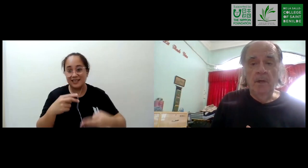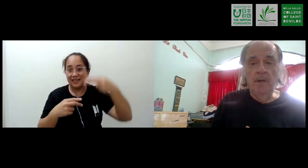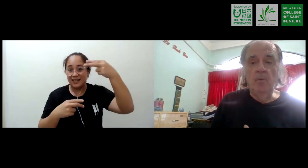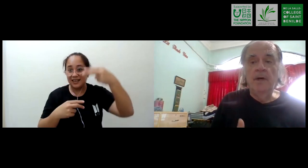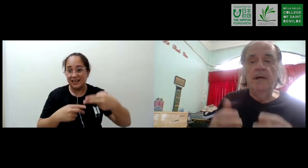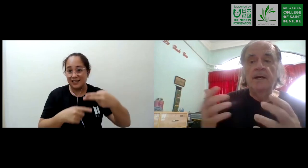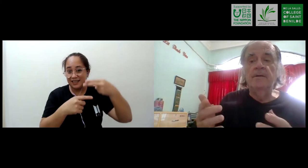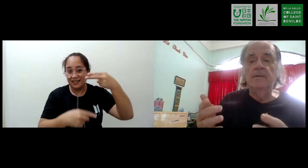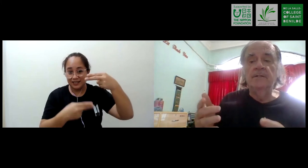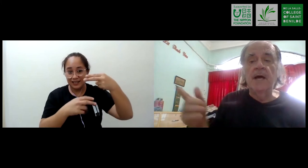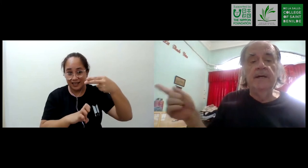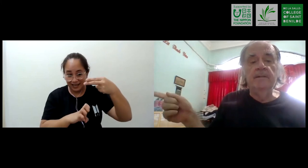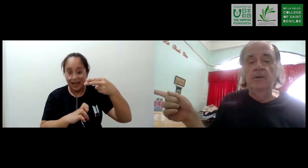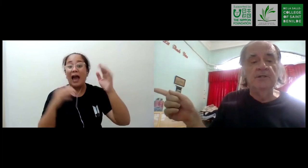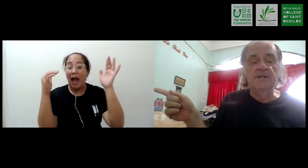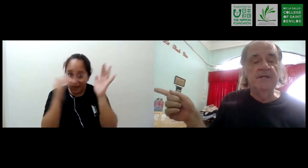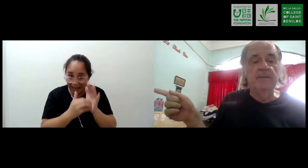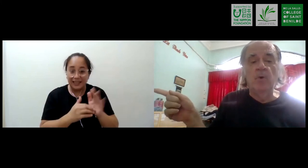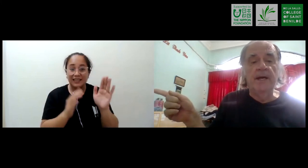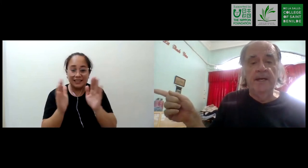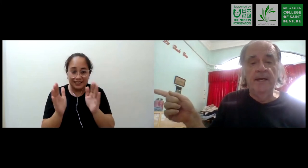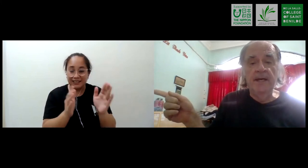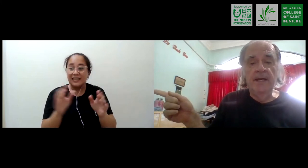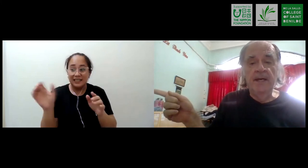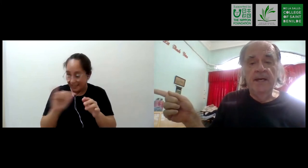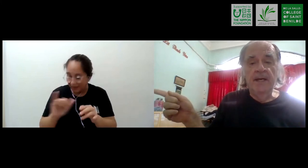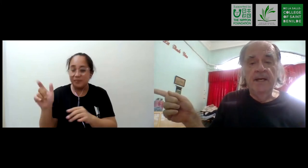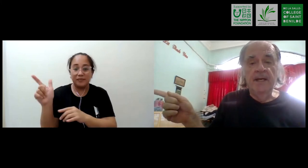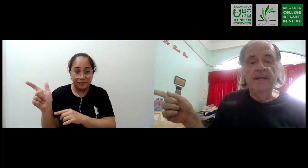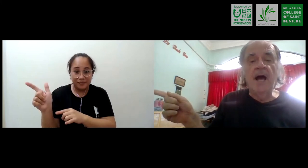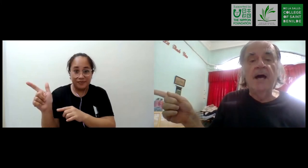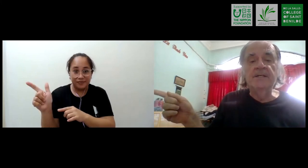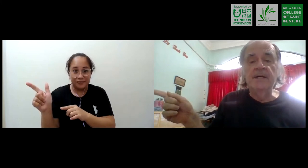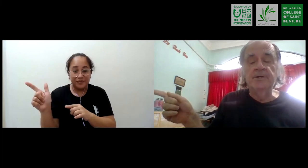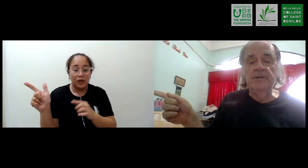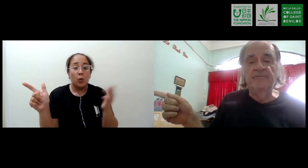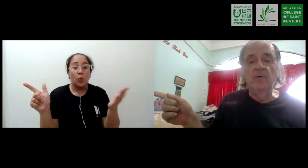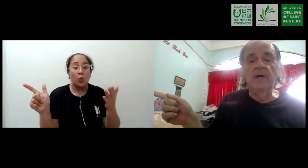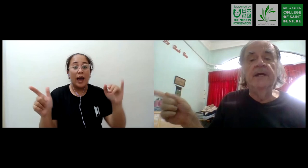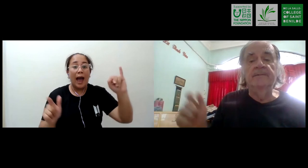You want another sign that looks the same way in the I section for it.